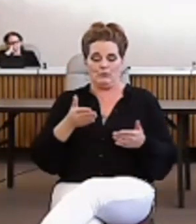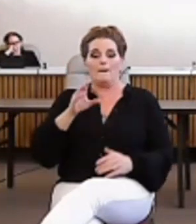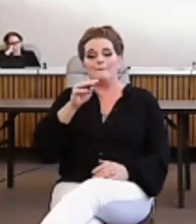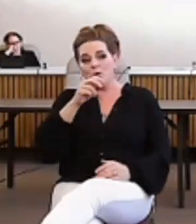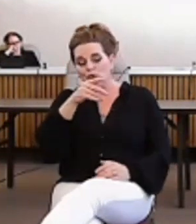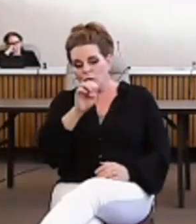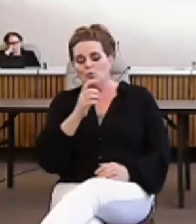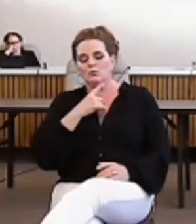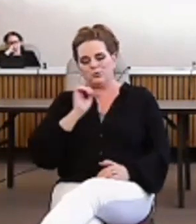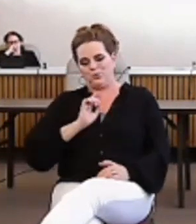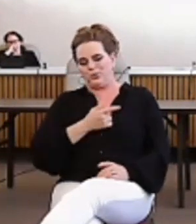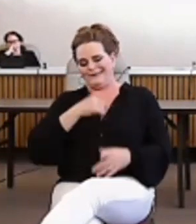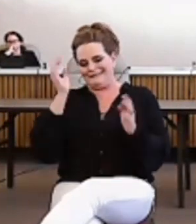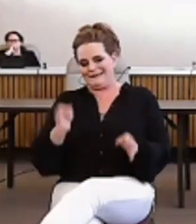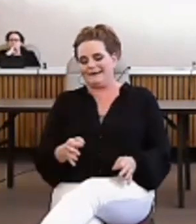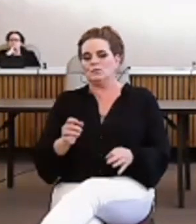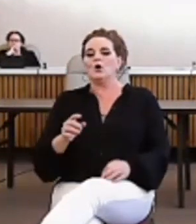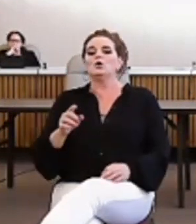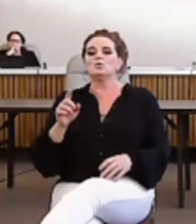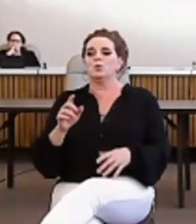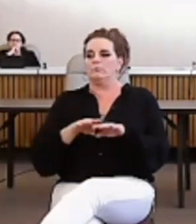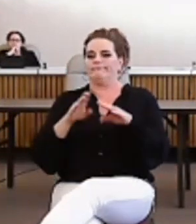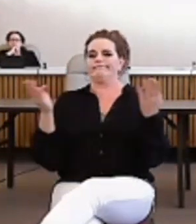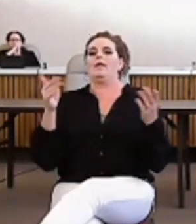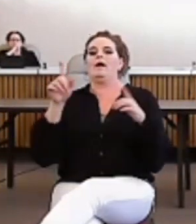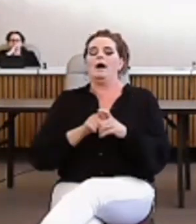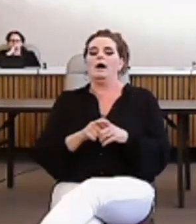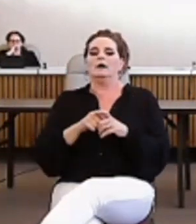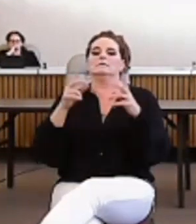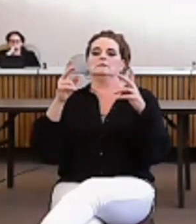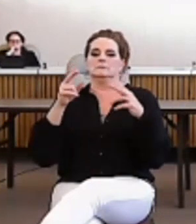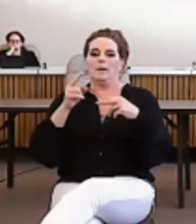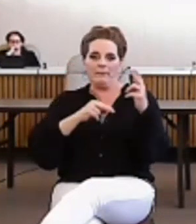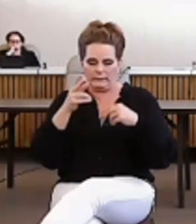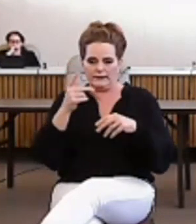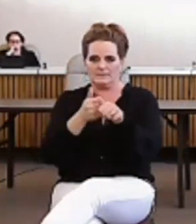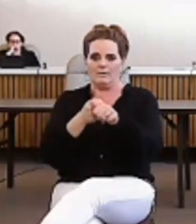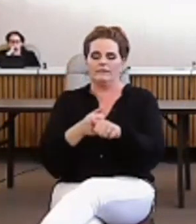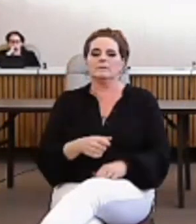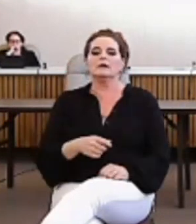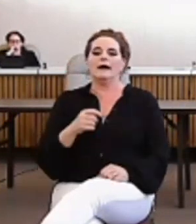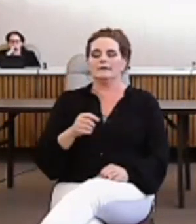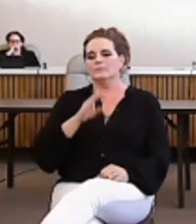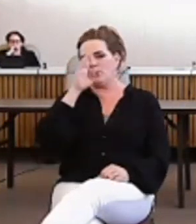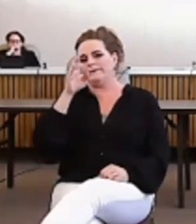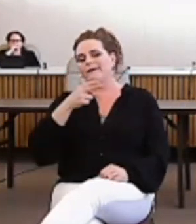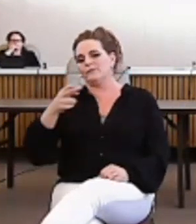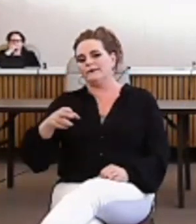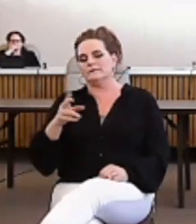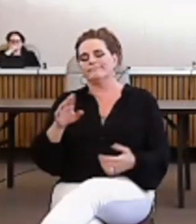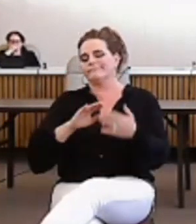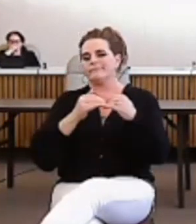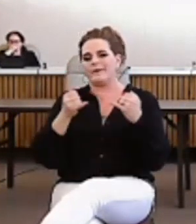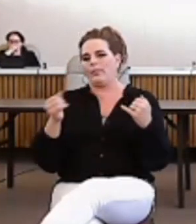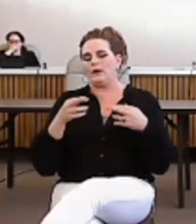to open a physical Spin Life store at our location on Brighton Henrietta Town Line Road. From this location, we will